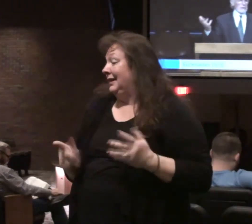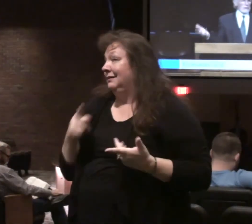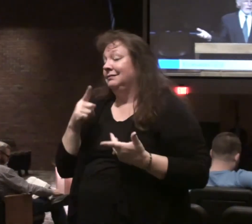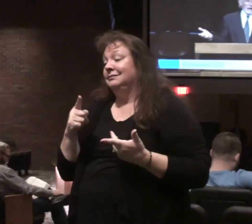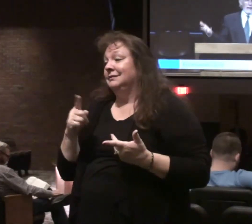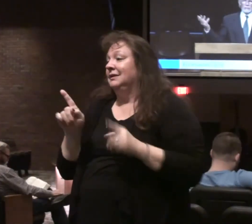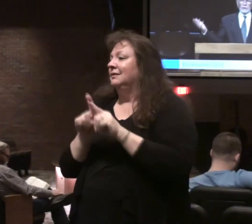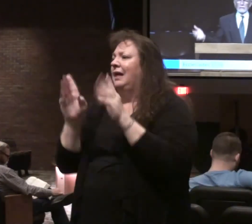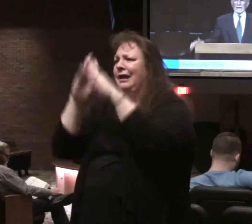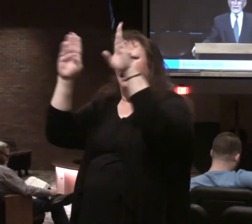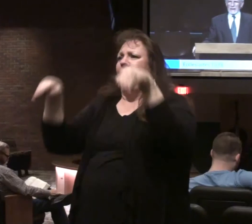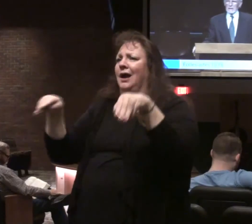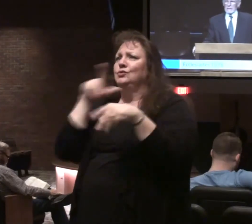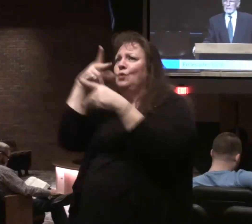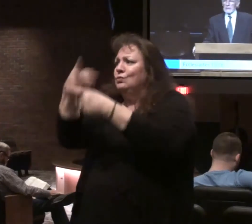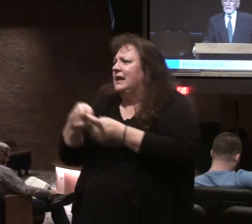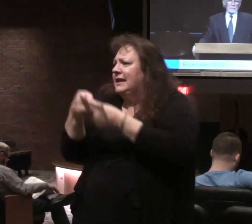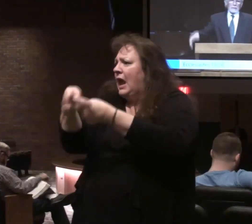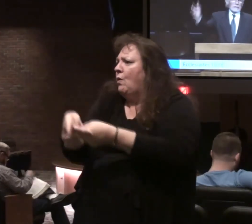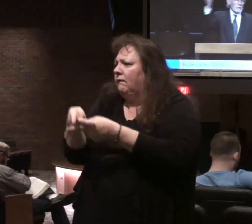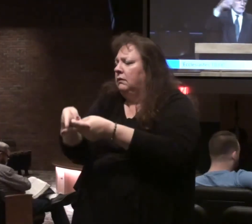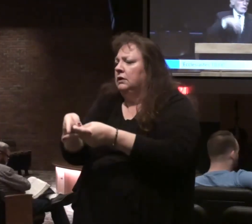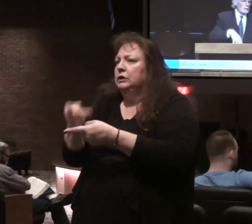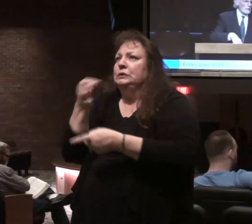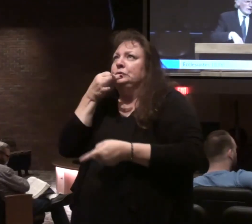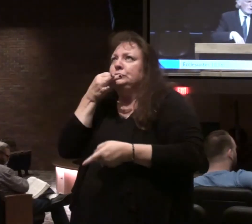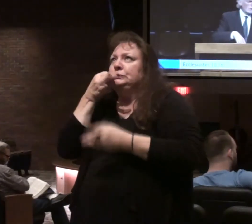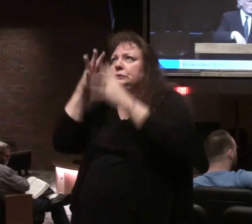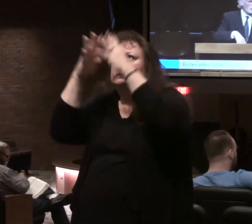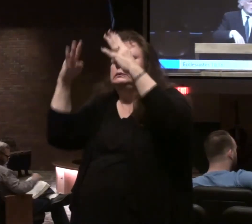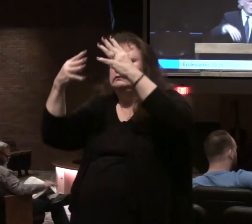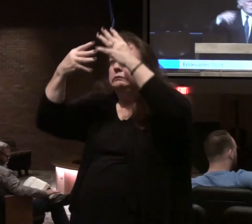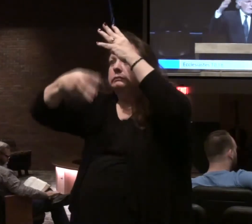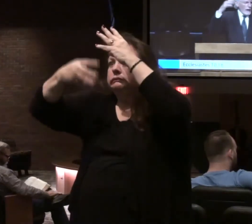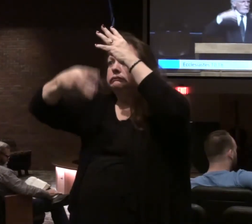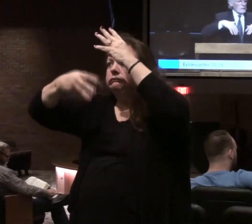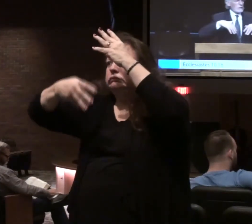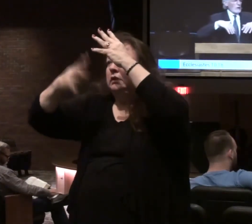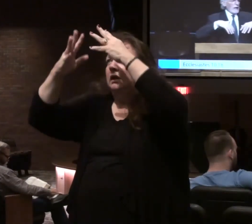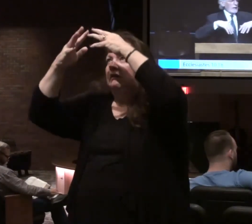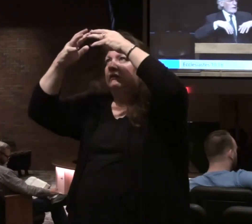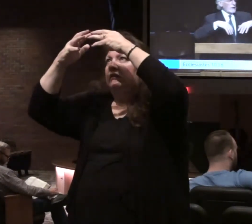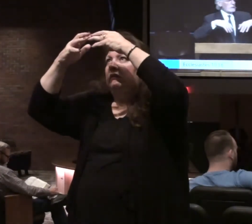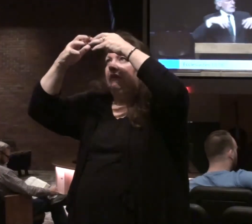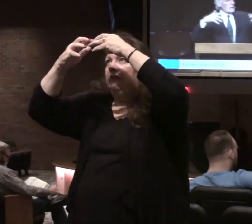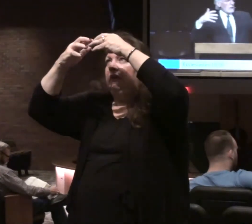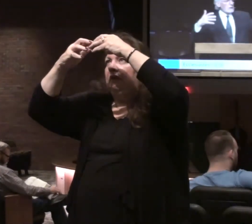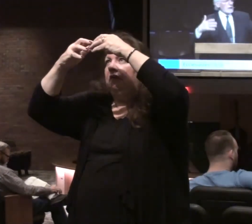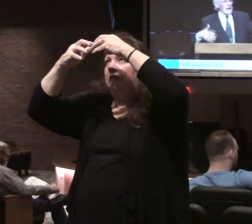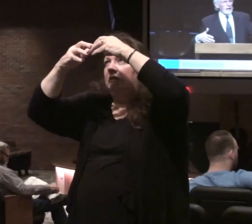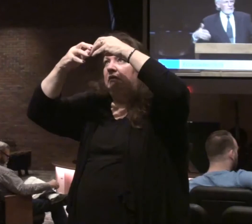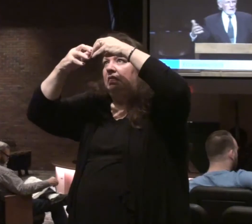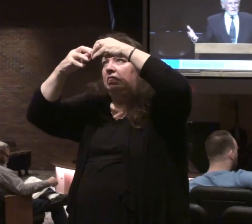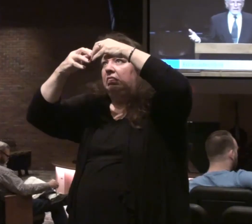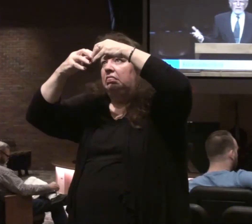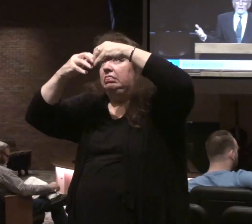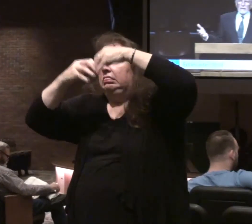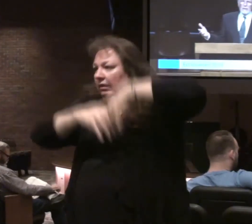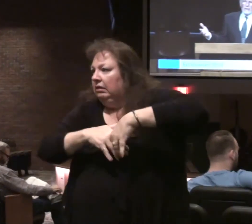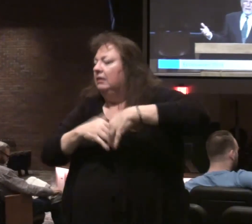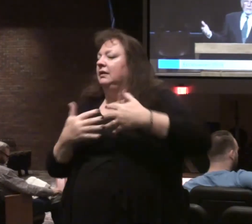says, it's like you got a house you don't take care of. Pretty soon the roof leaks, and the rafters sag. Things are starting to cave